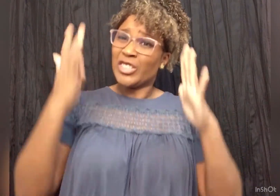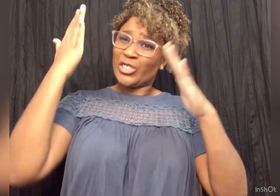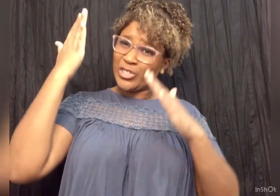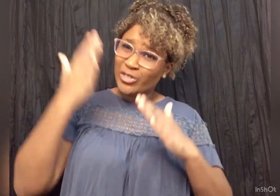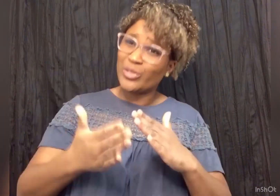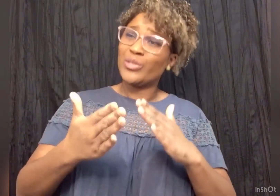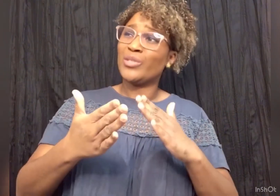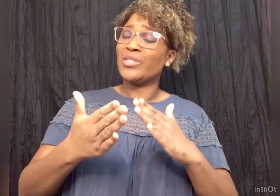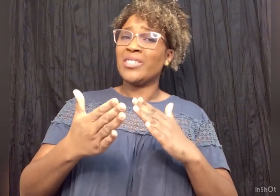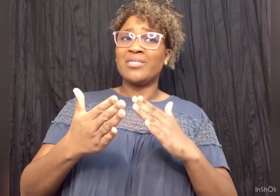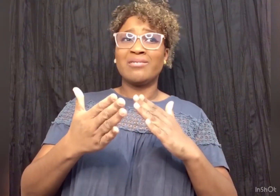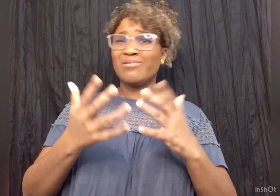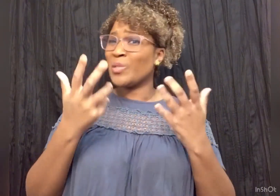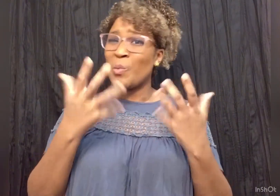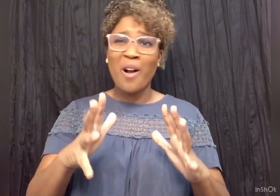to pretend.